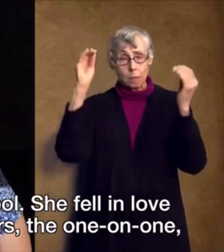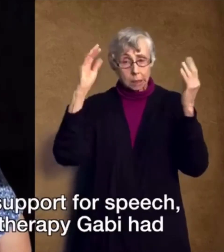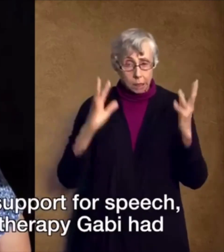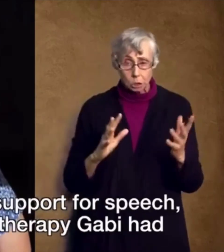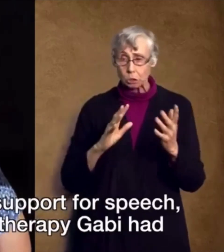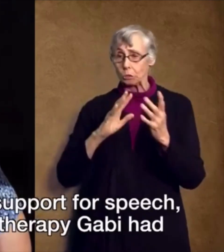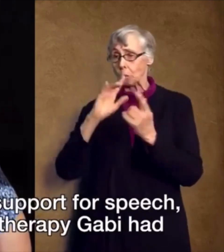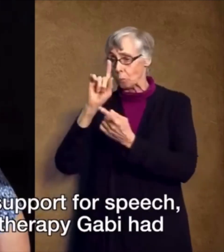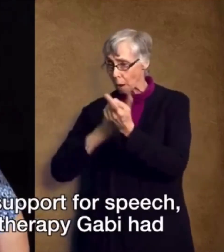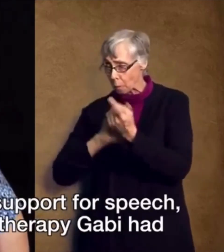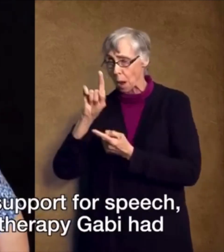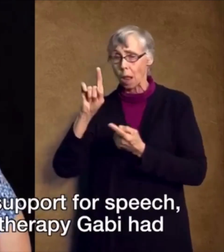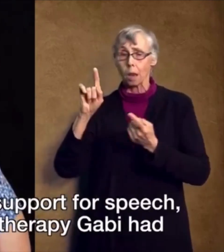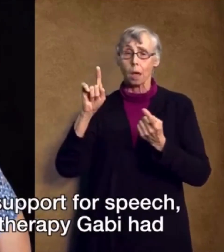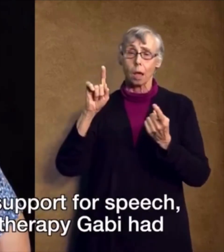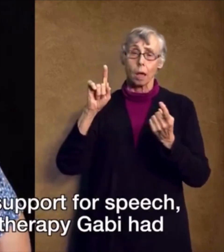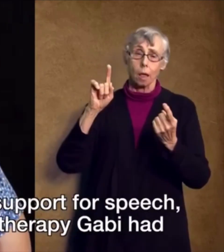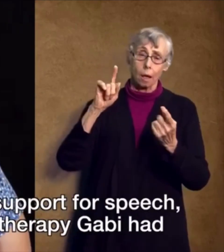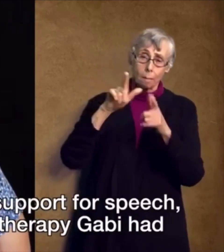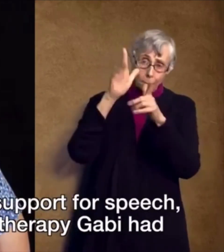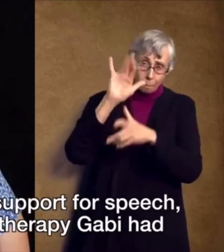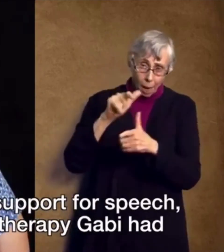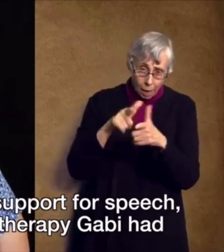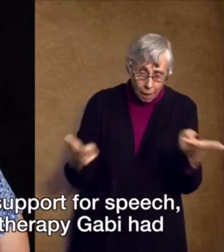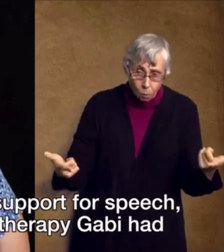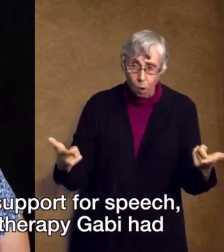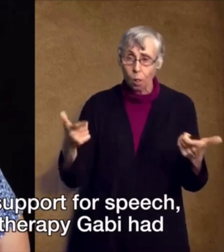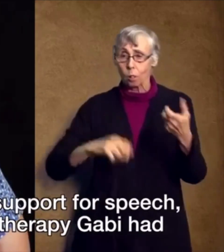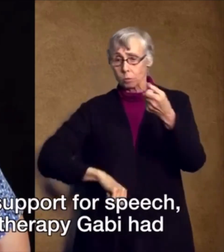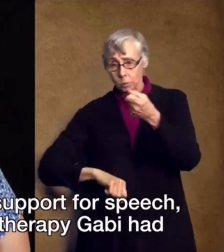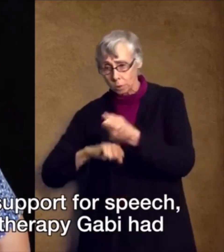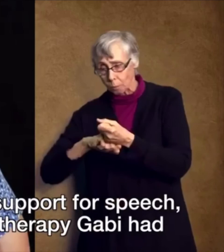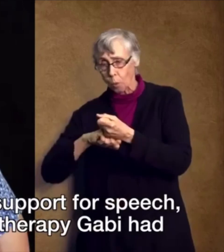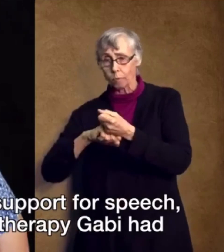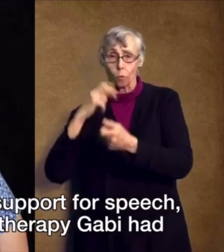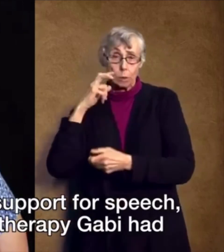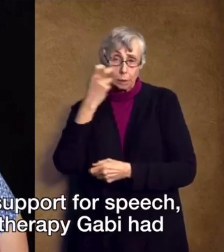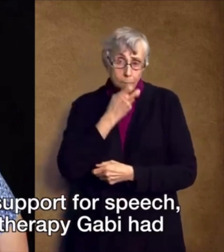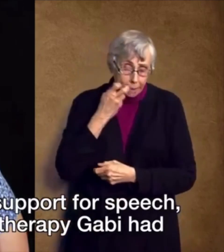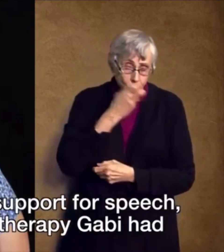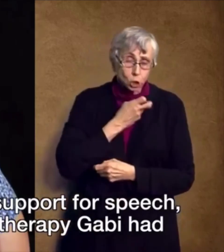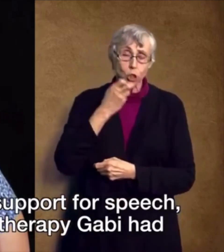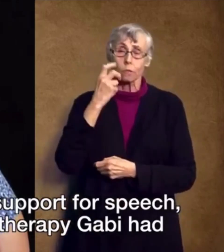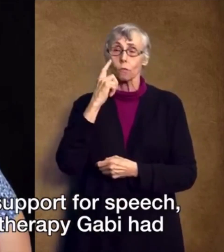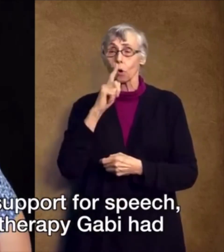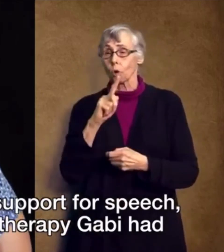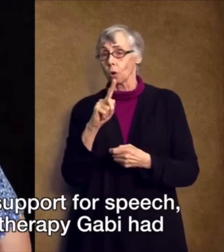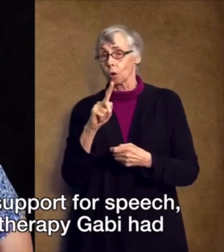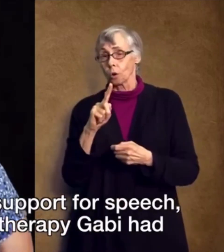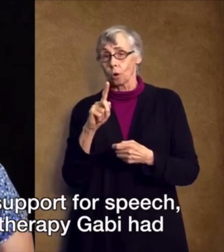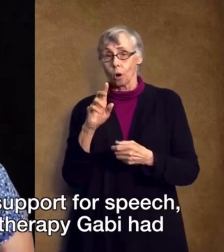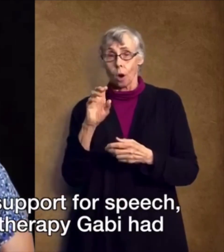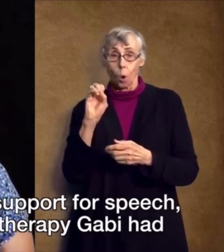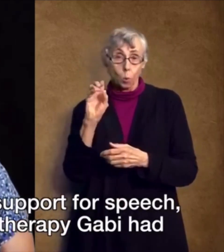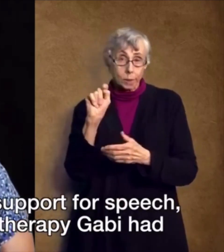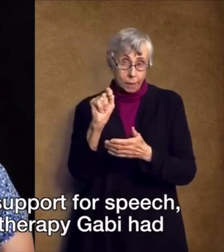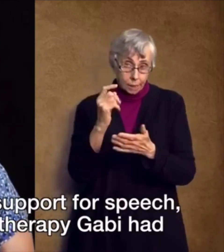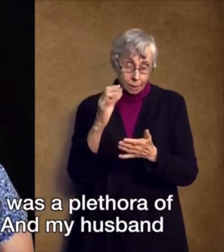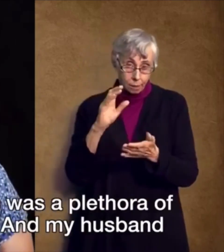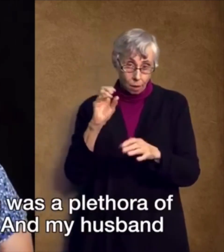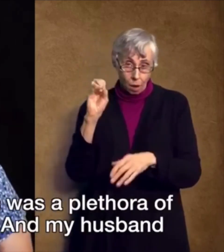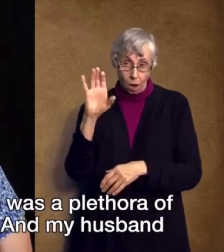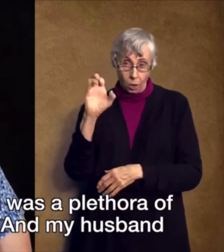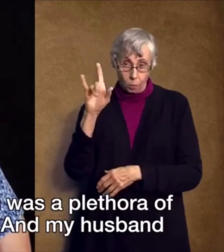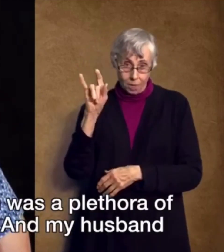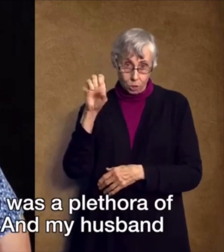one-on-one, the bilingual, the support for speech, for occupational therapy Gabby had at that